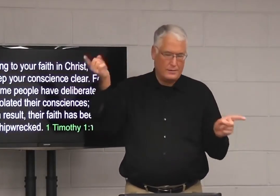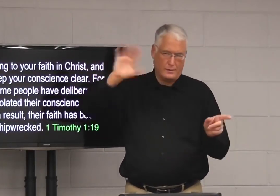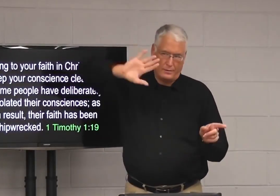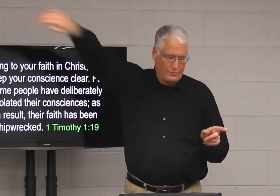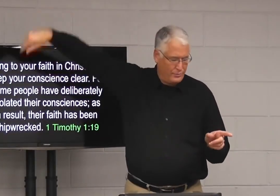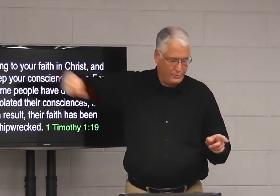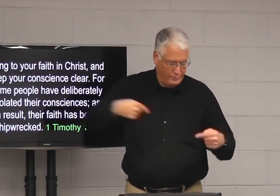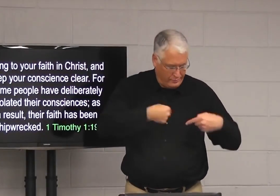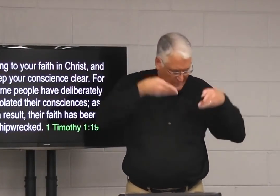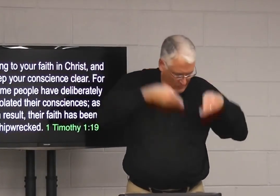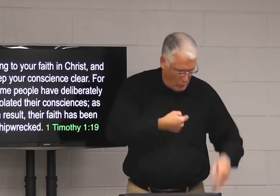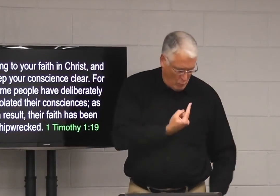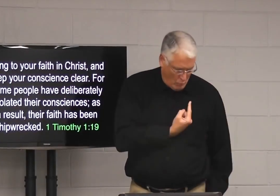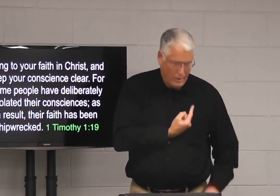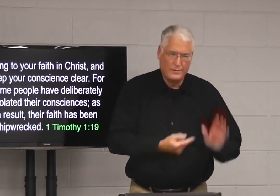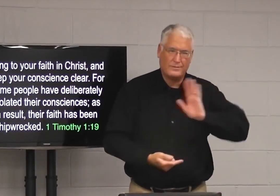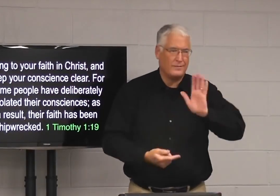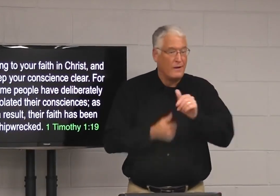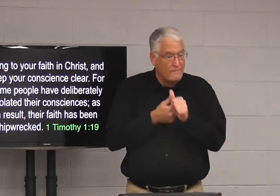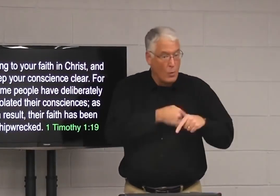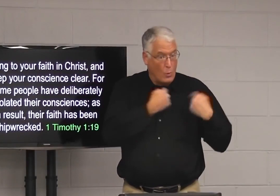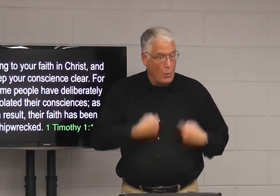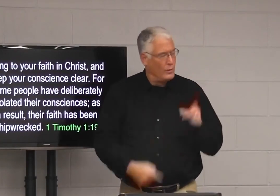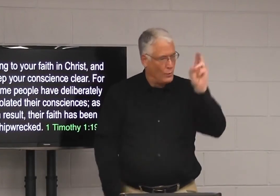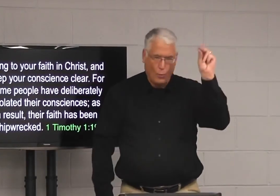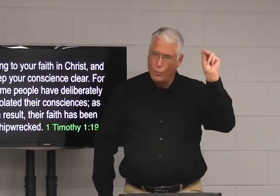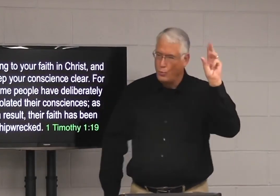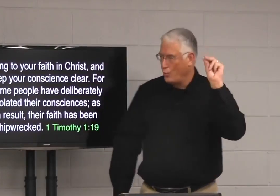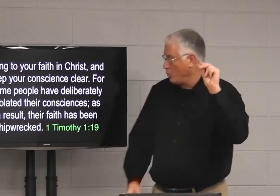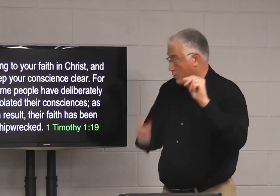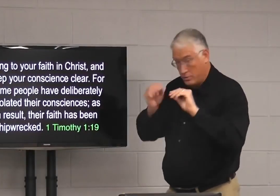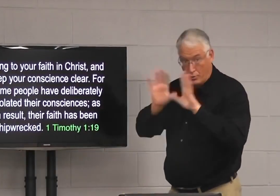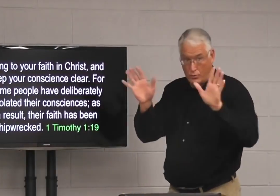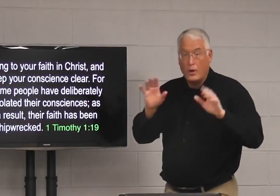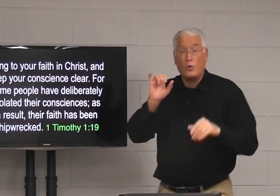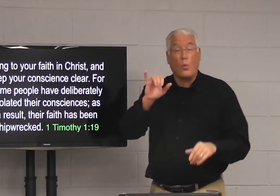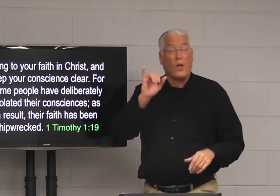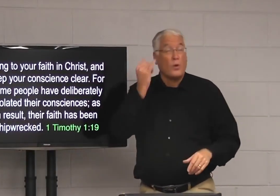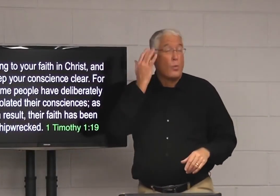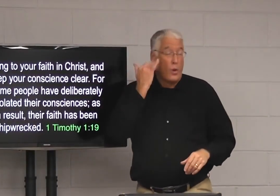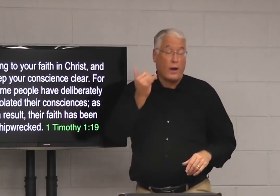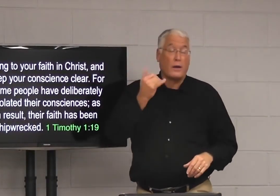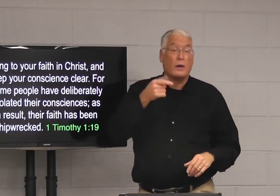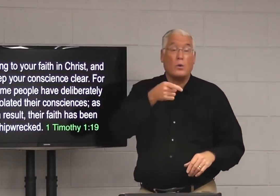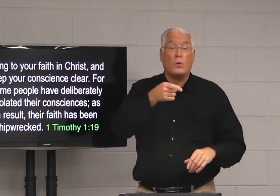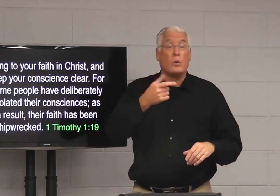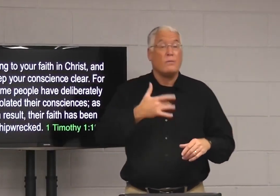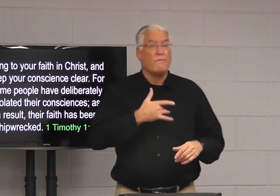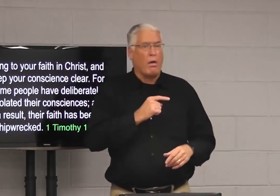remain clear. You can't focus only on your conscience and follow your heart.